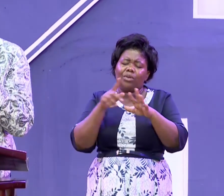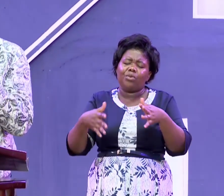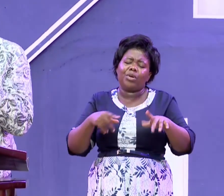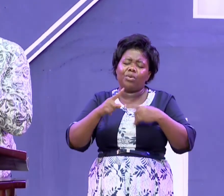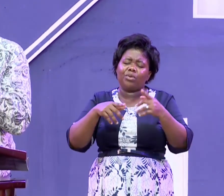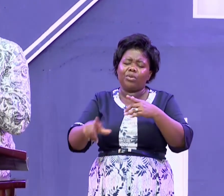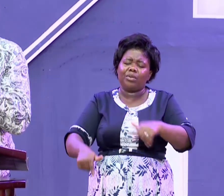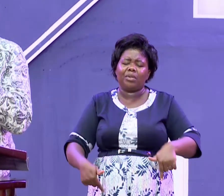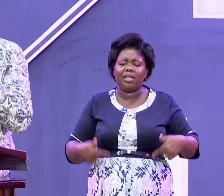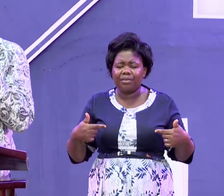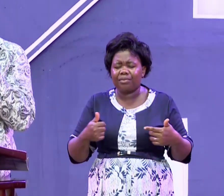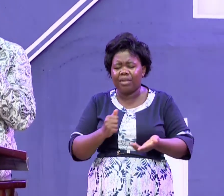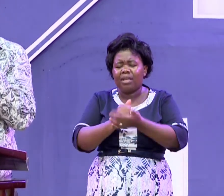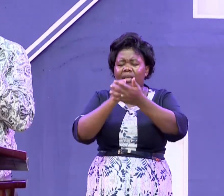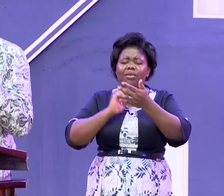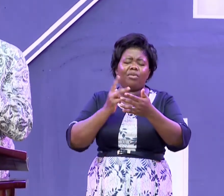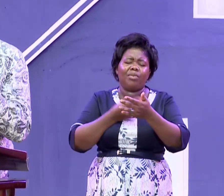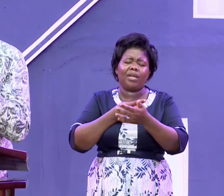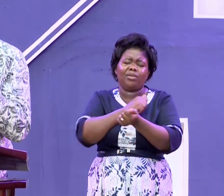But when we still have the breath,